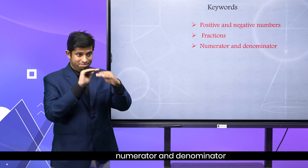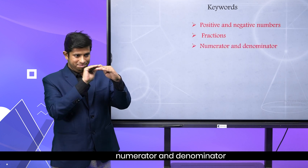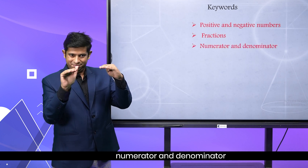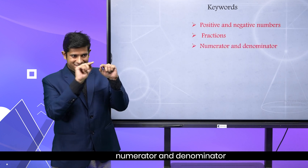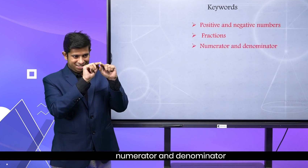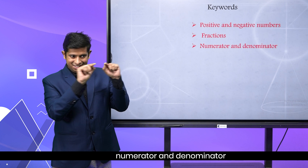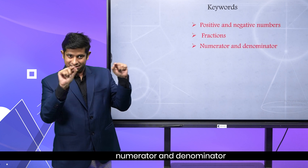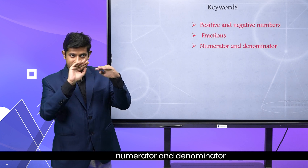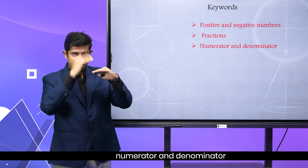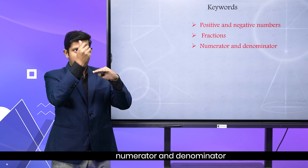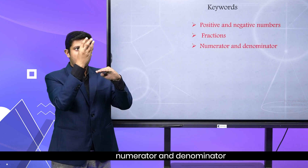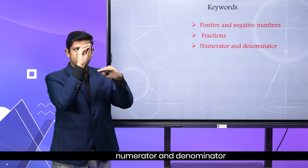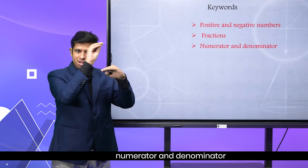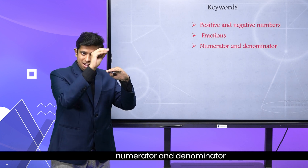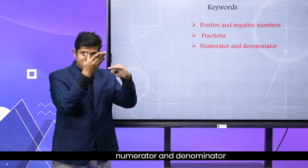numerator and denominator.